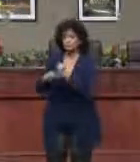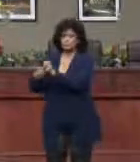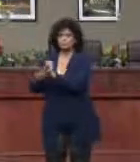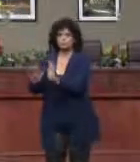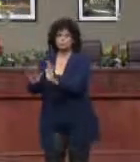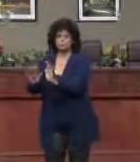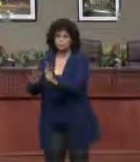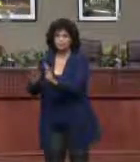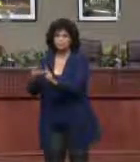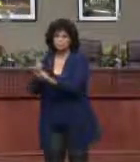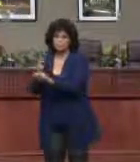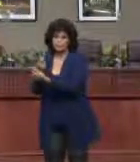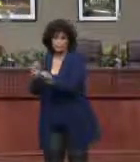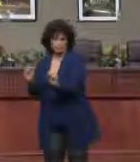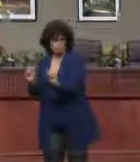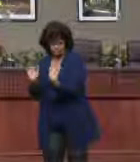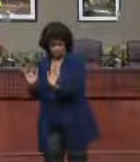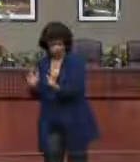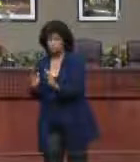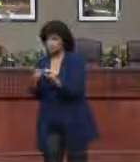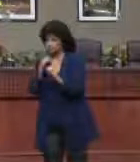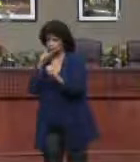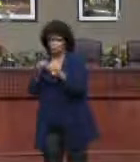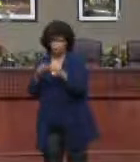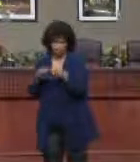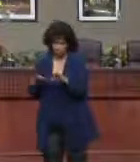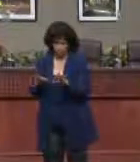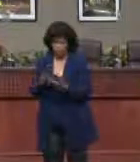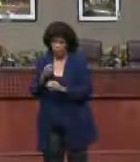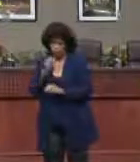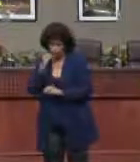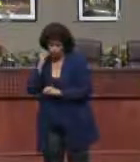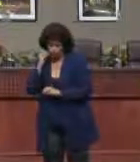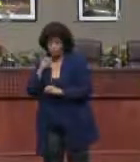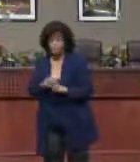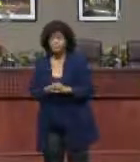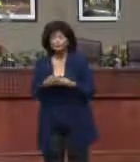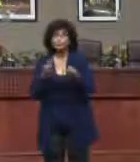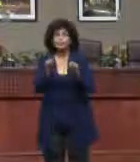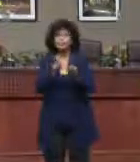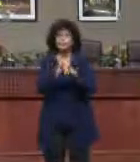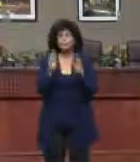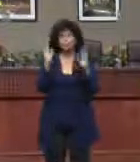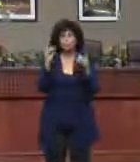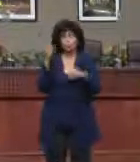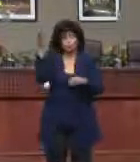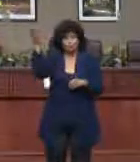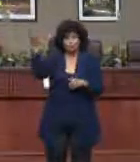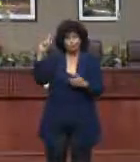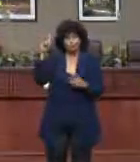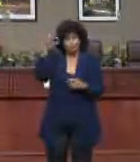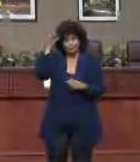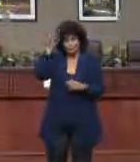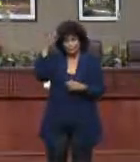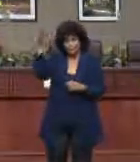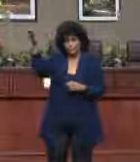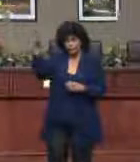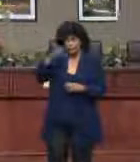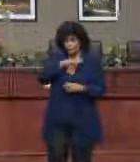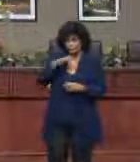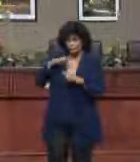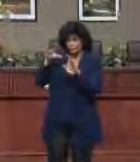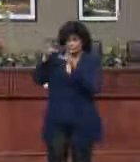hoping that lawmakers in our nation's capital will send additional funding our way so we can continue to make